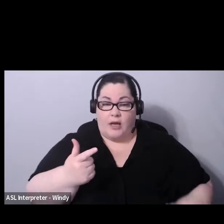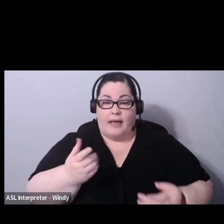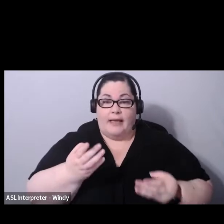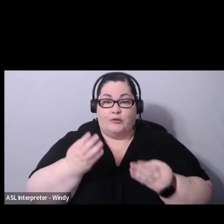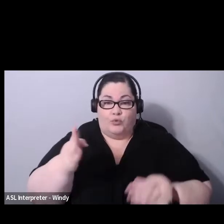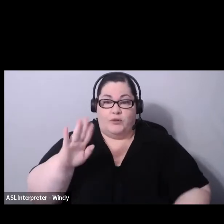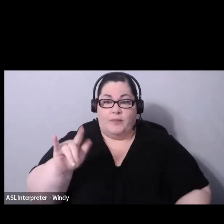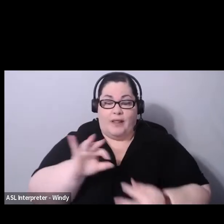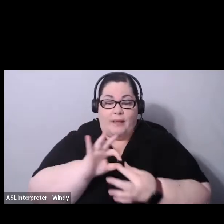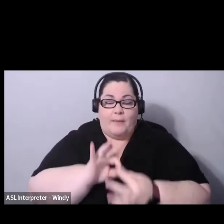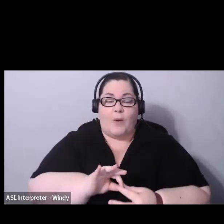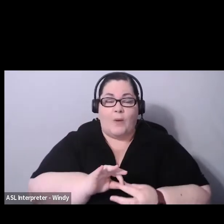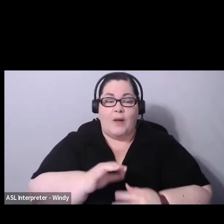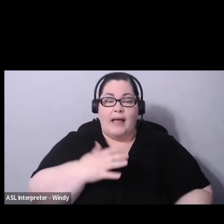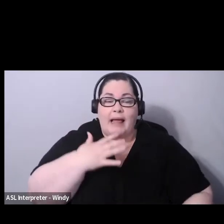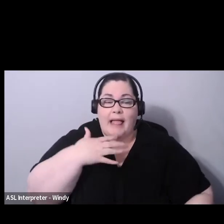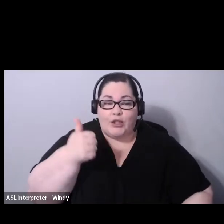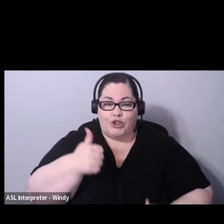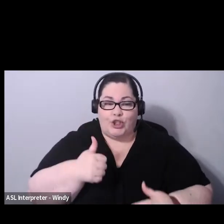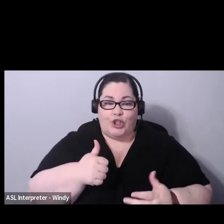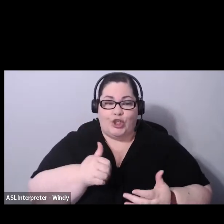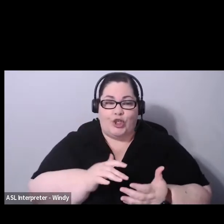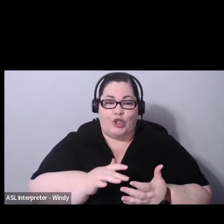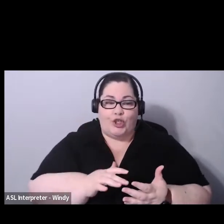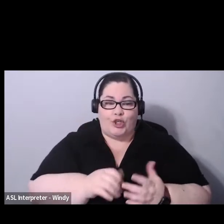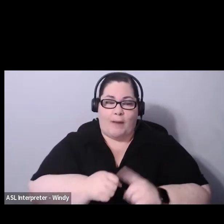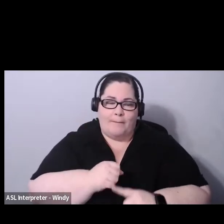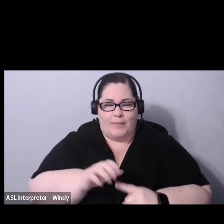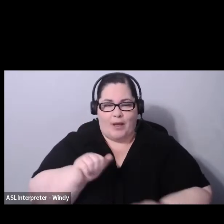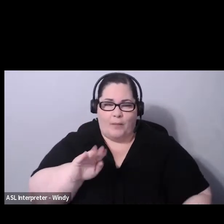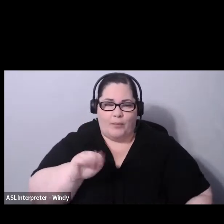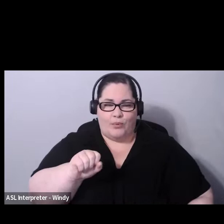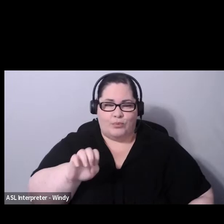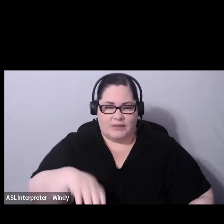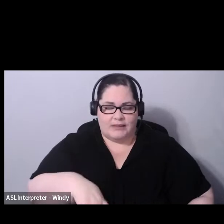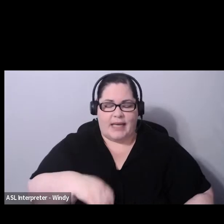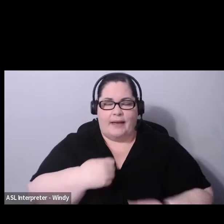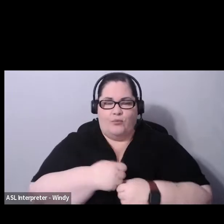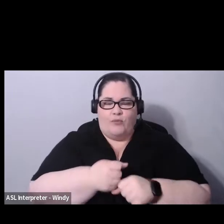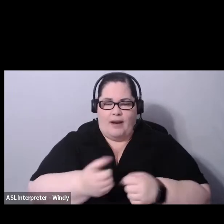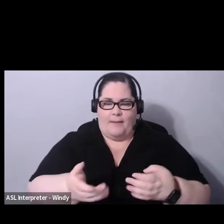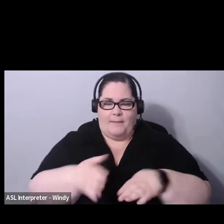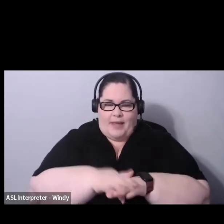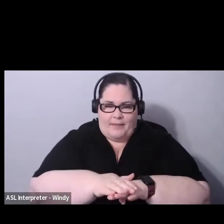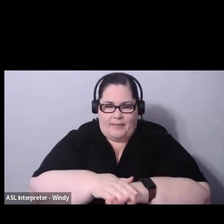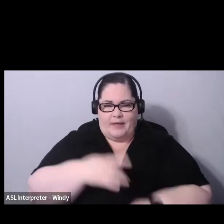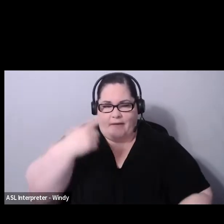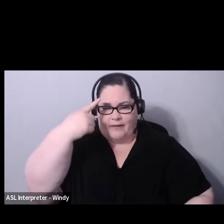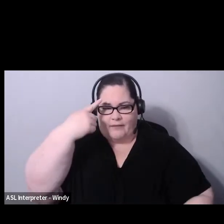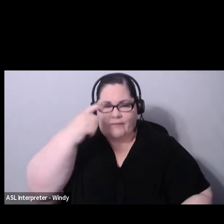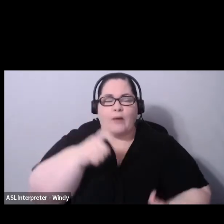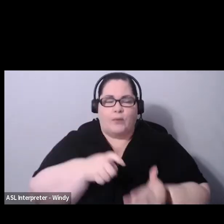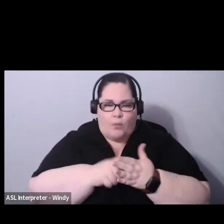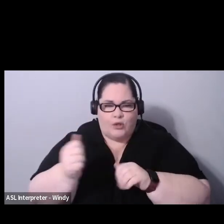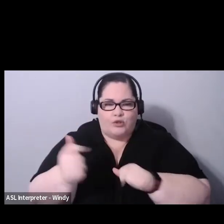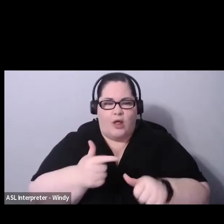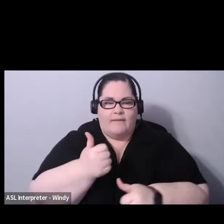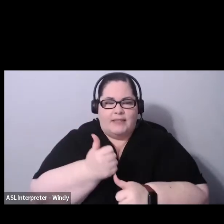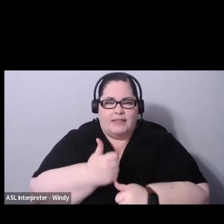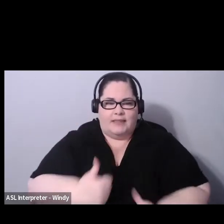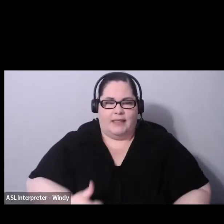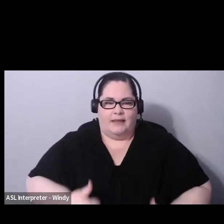abuse and creating information pamphlet that requires all of the assisted living